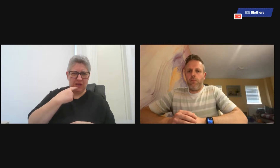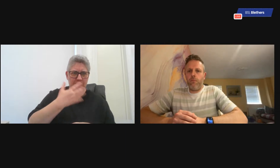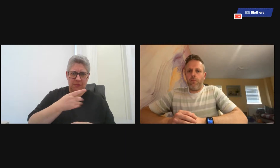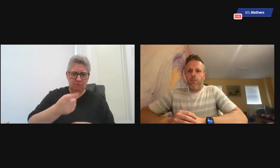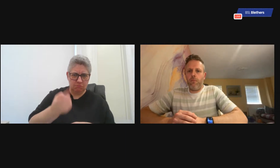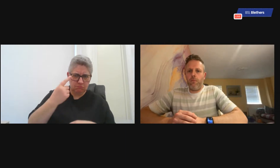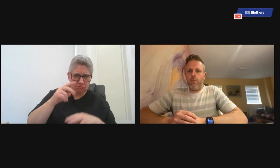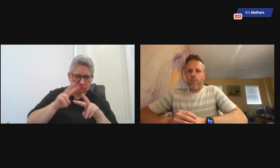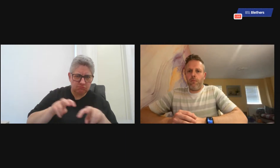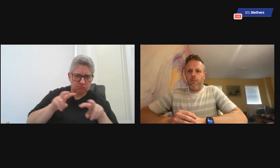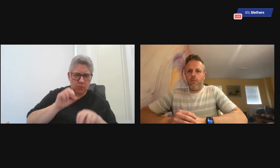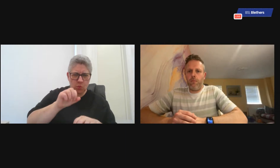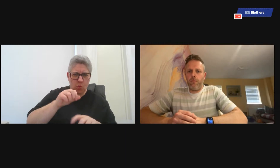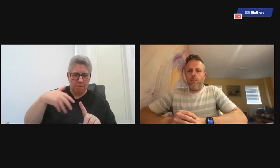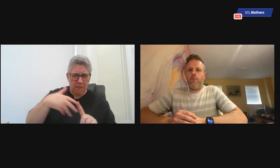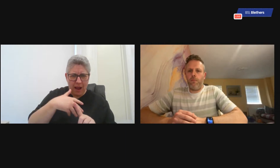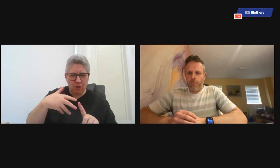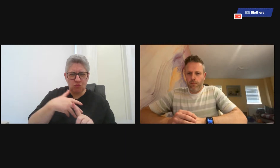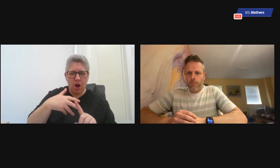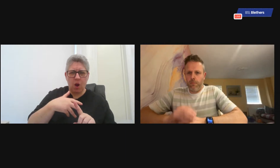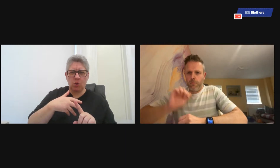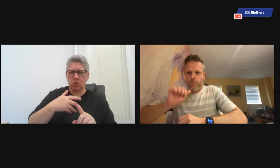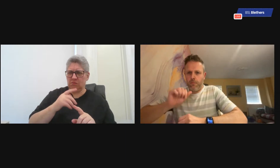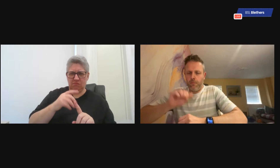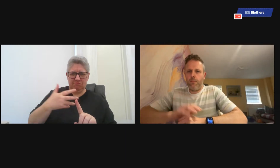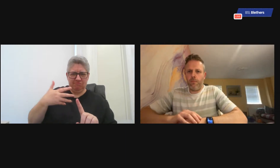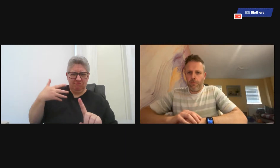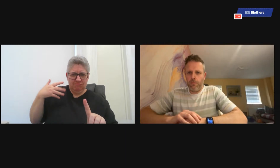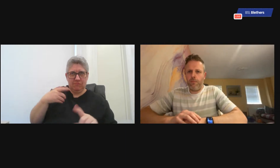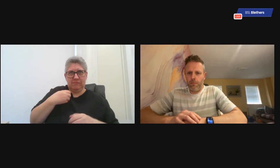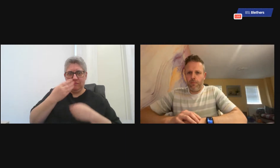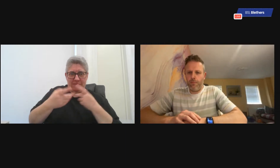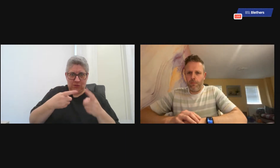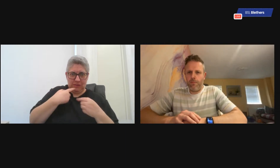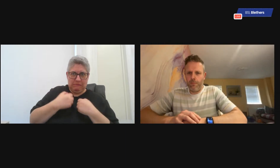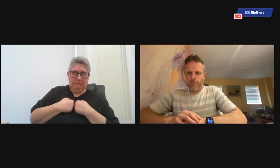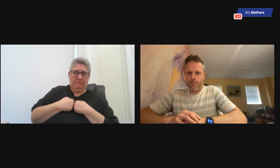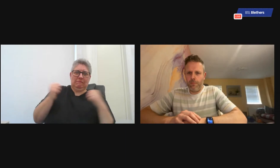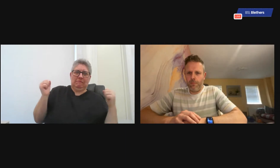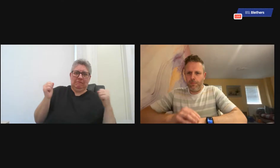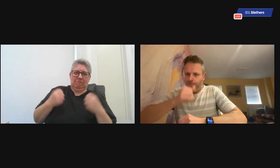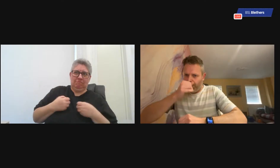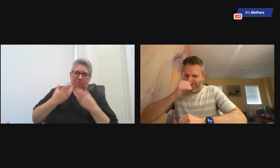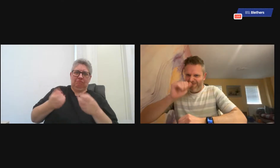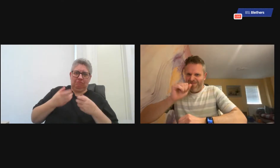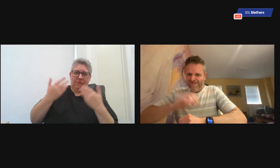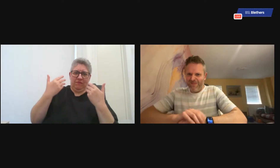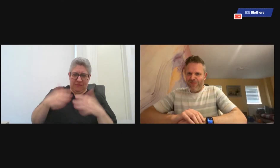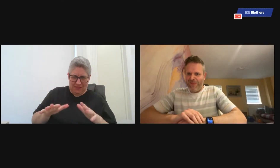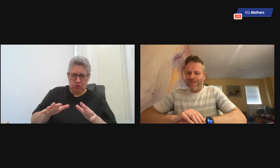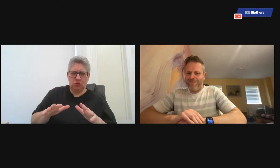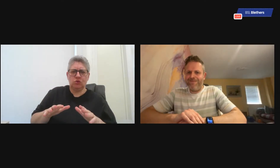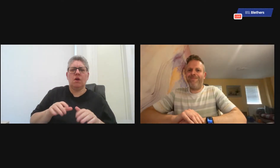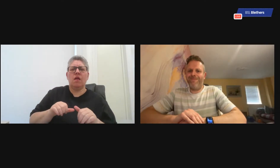Okay, so you've sent off your form. And you've told us that they come and research into your background, and you